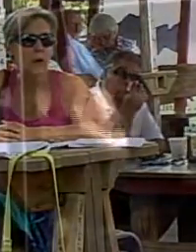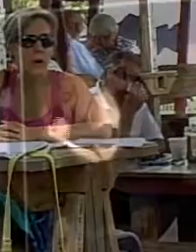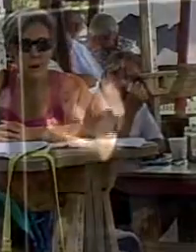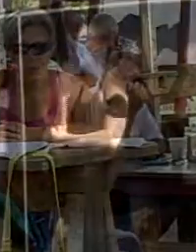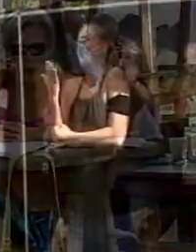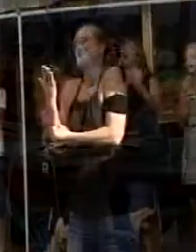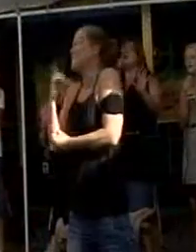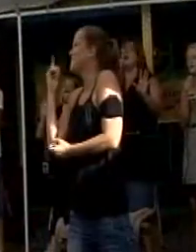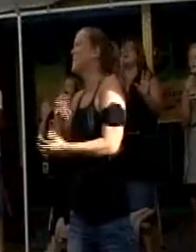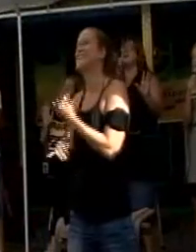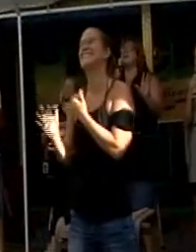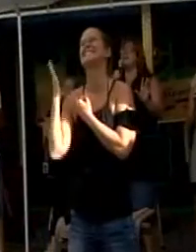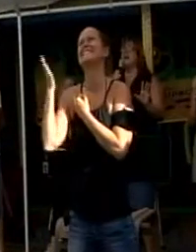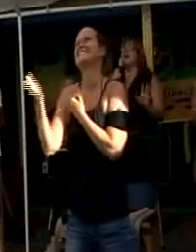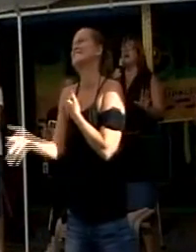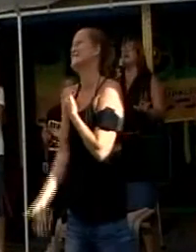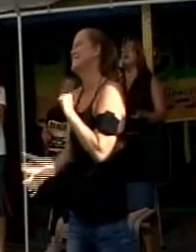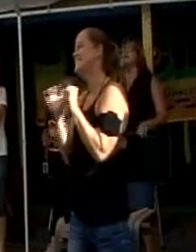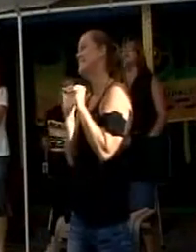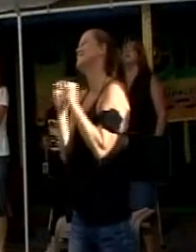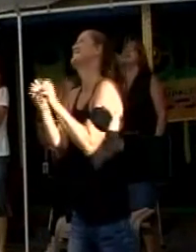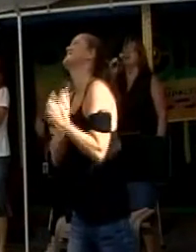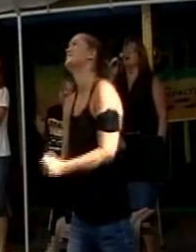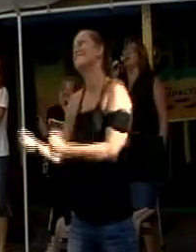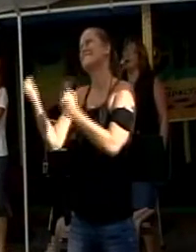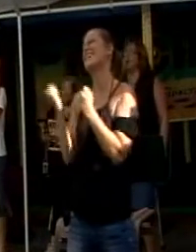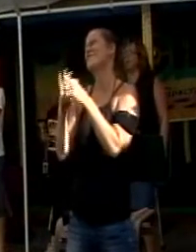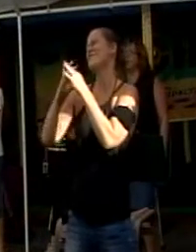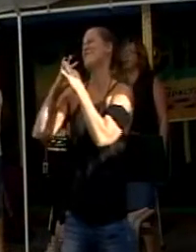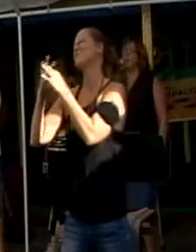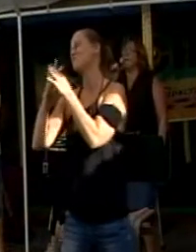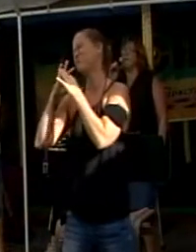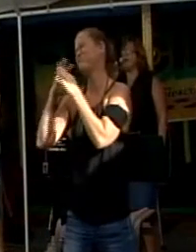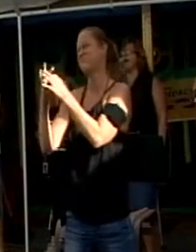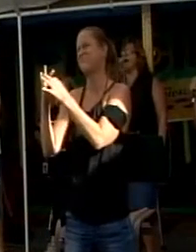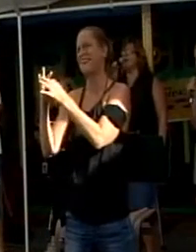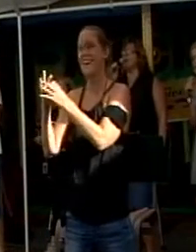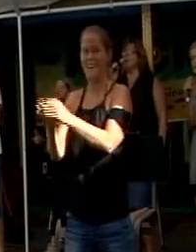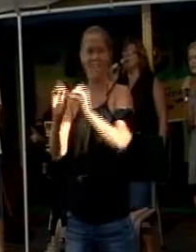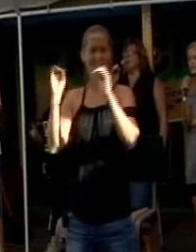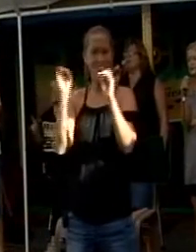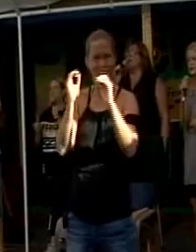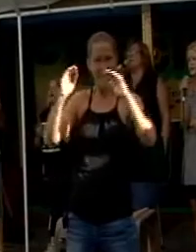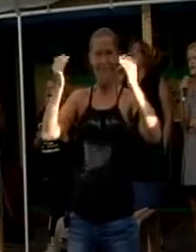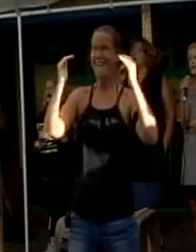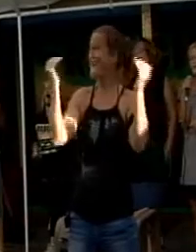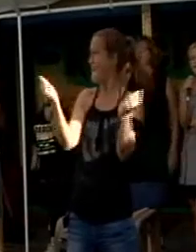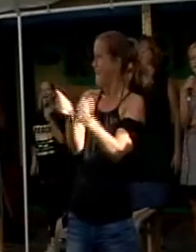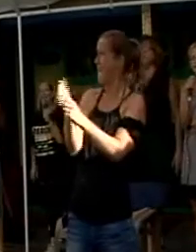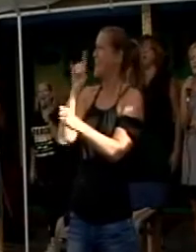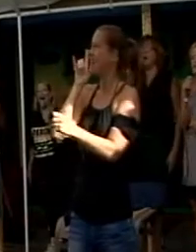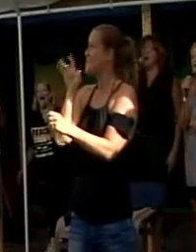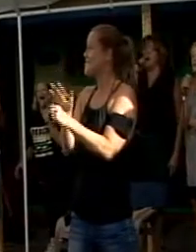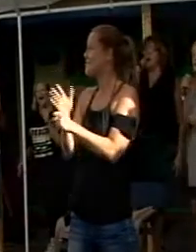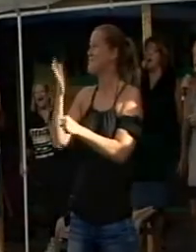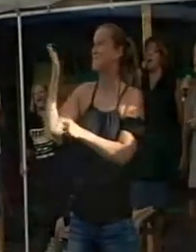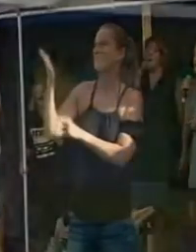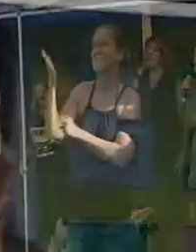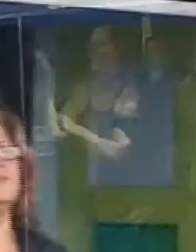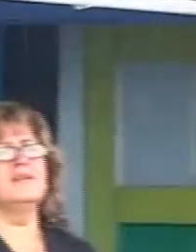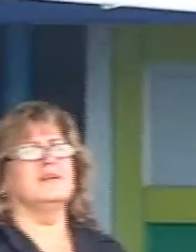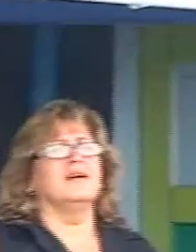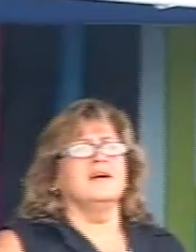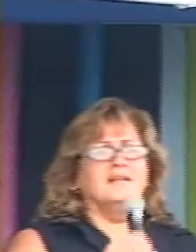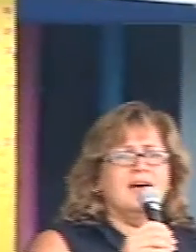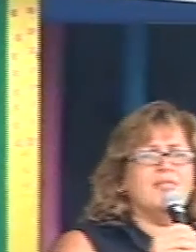you, forever I'll stand. Nothing compares to the promise I